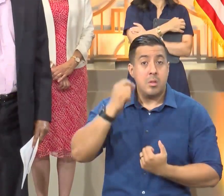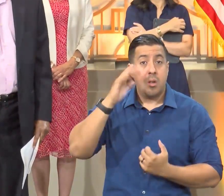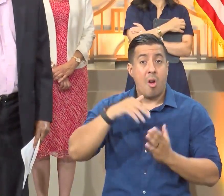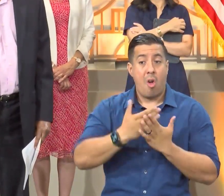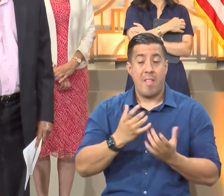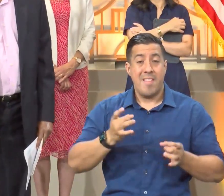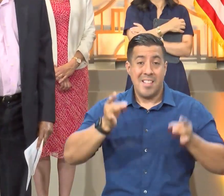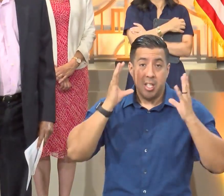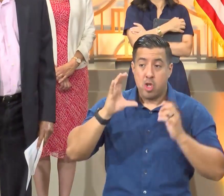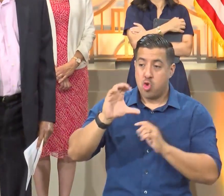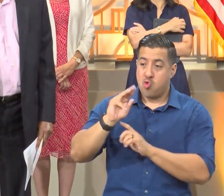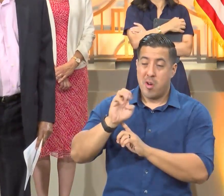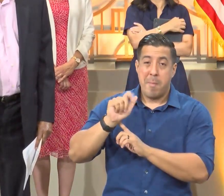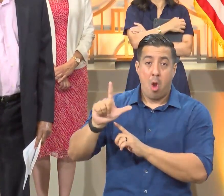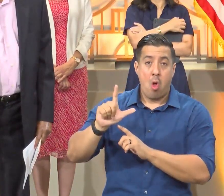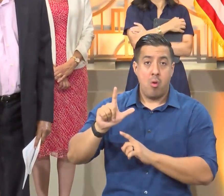criminals,